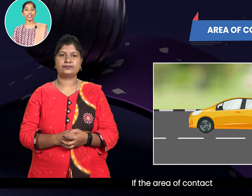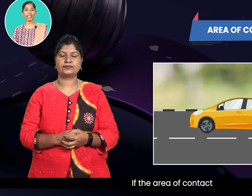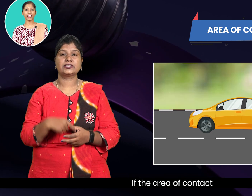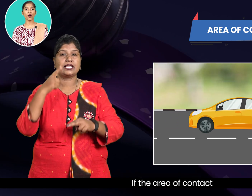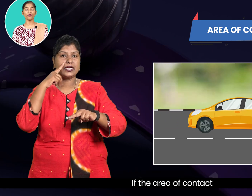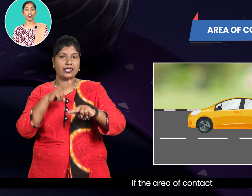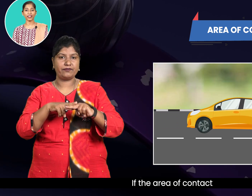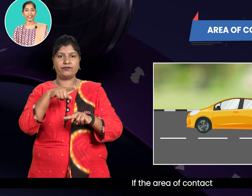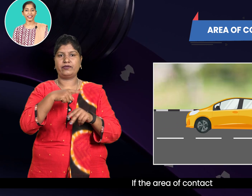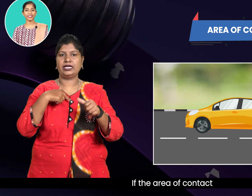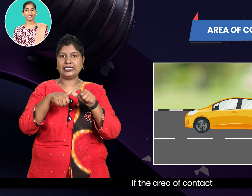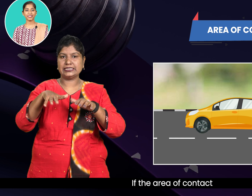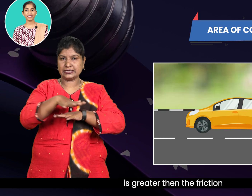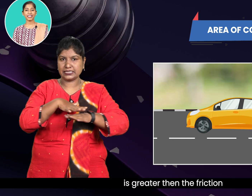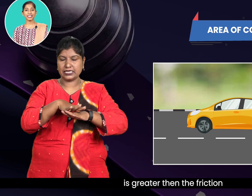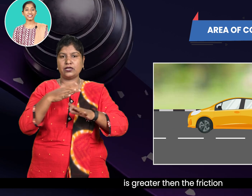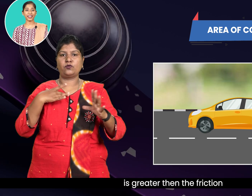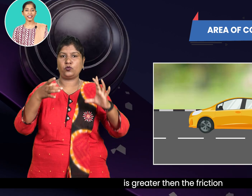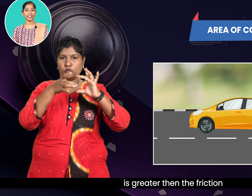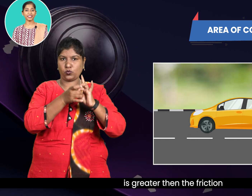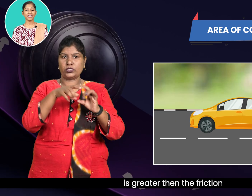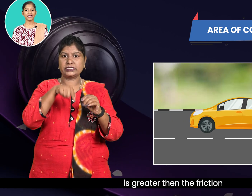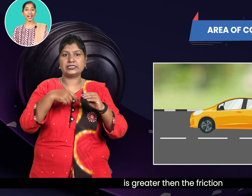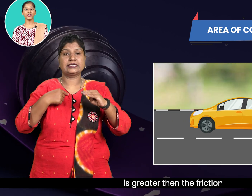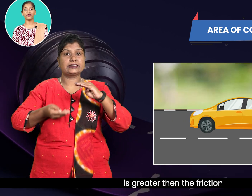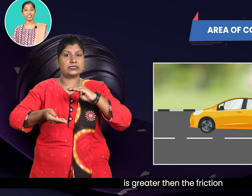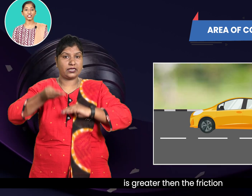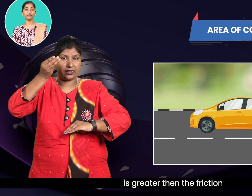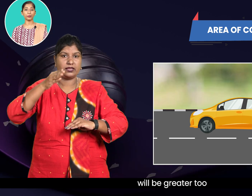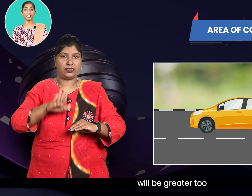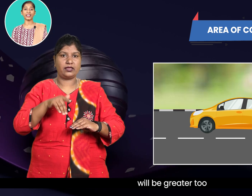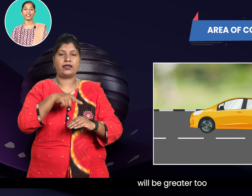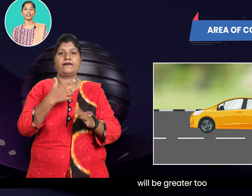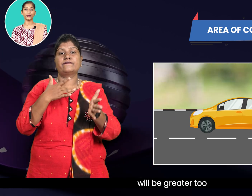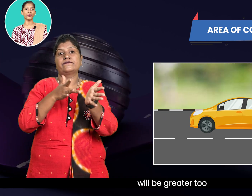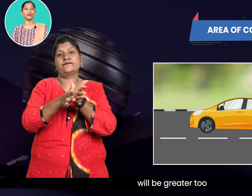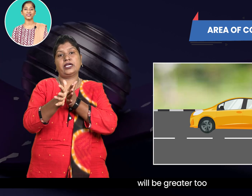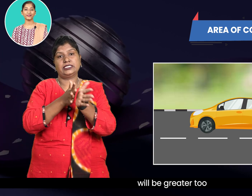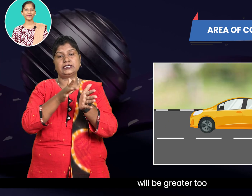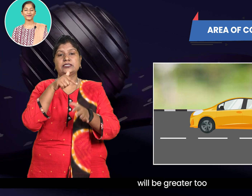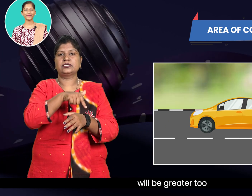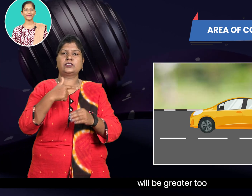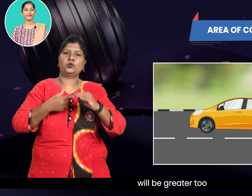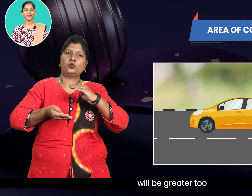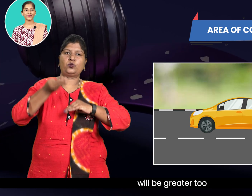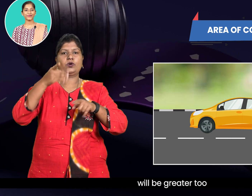If the area of contact is greater, then the friction will be greater too.